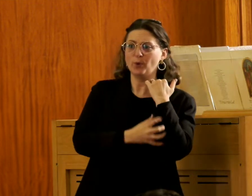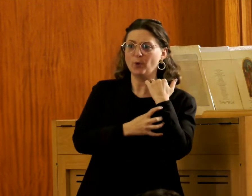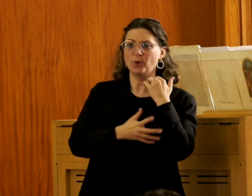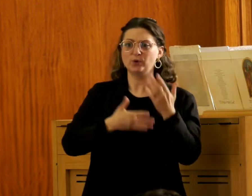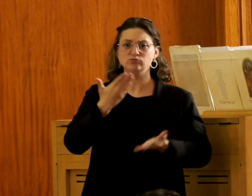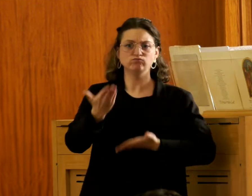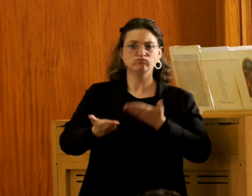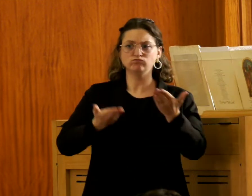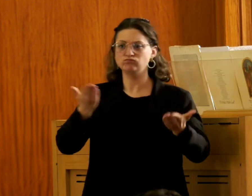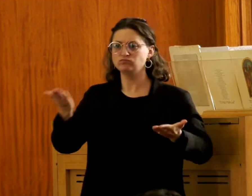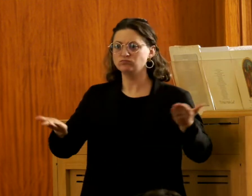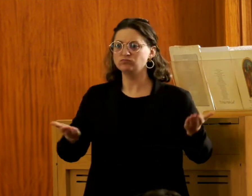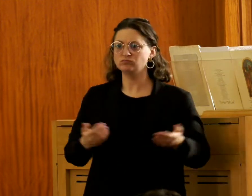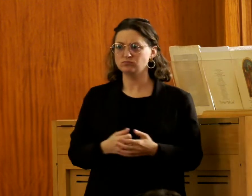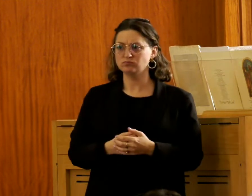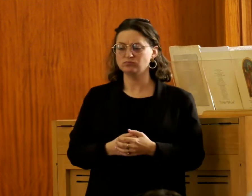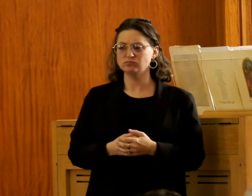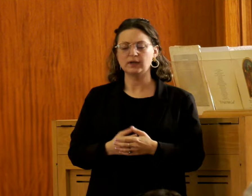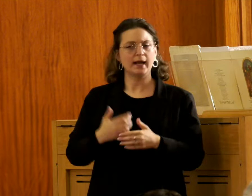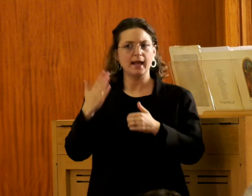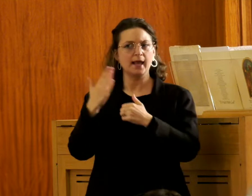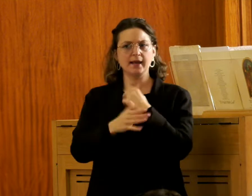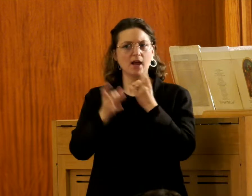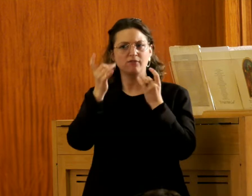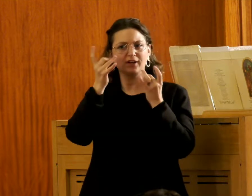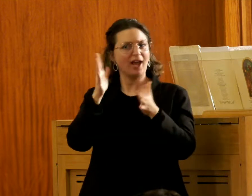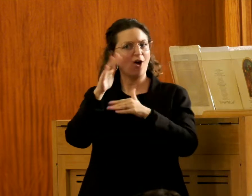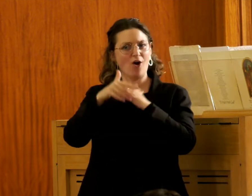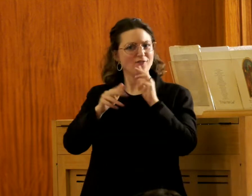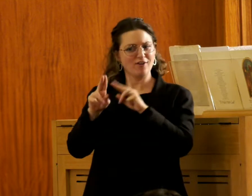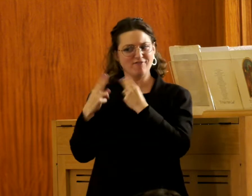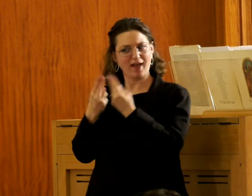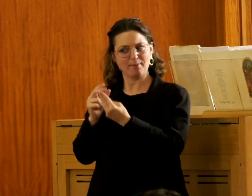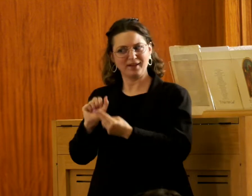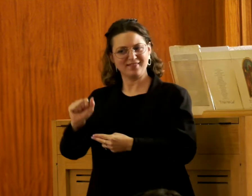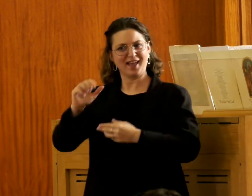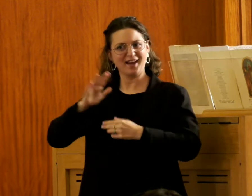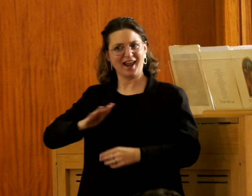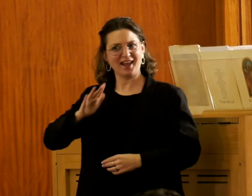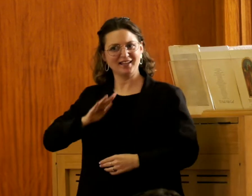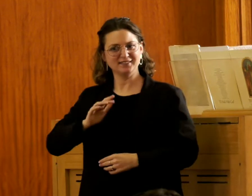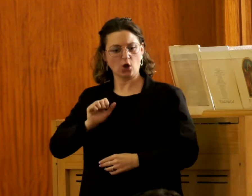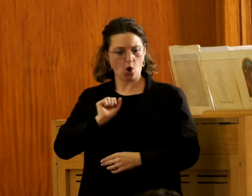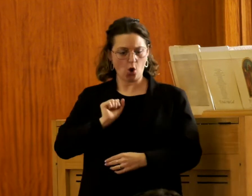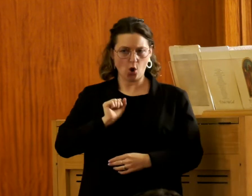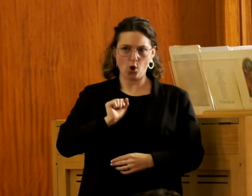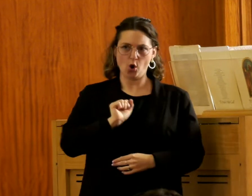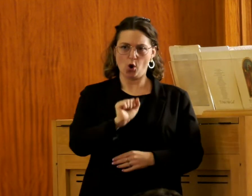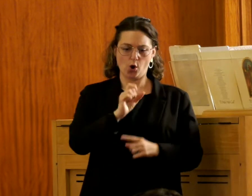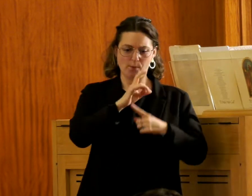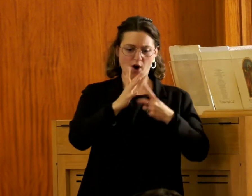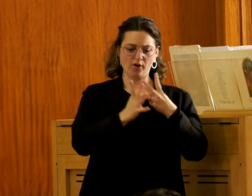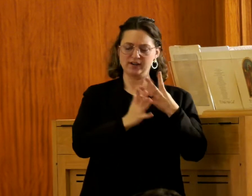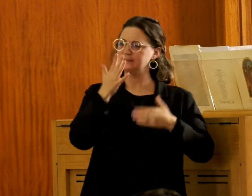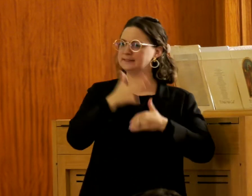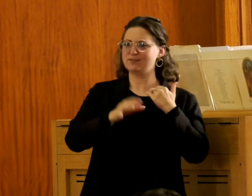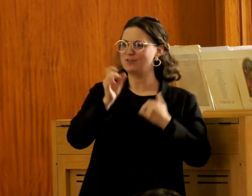poor, yet she does not neglect her family's needs nor her own